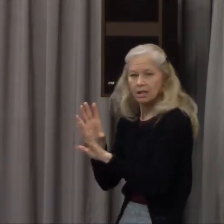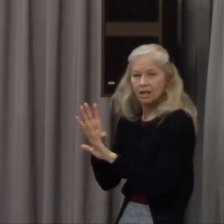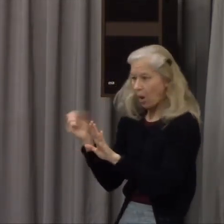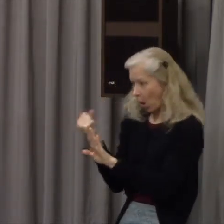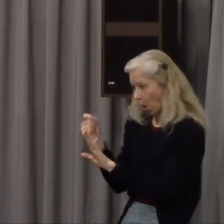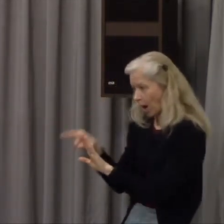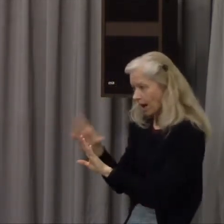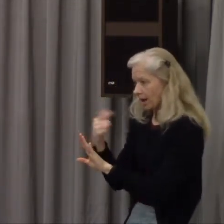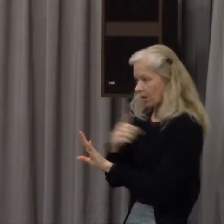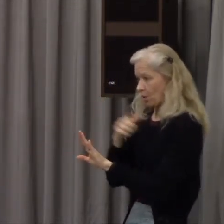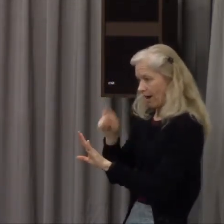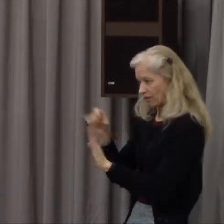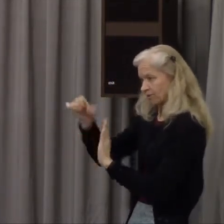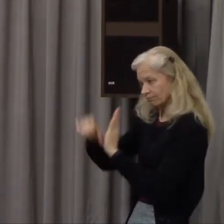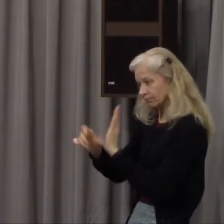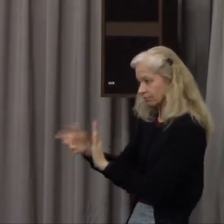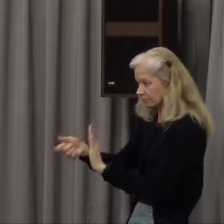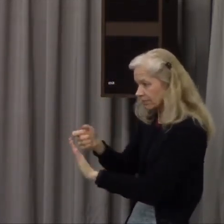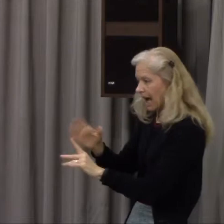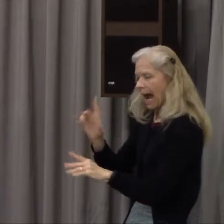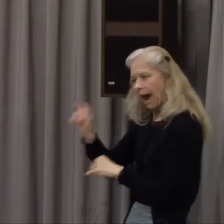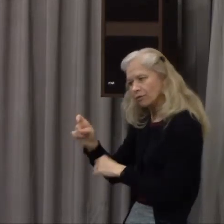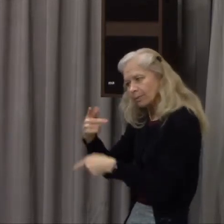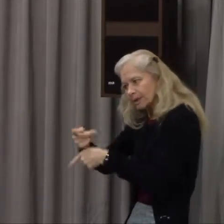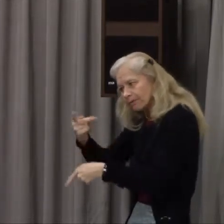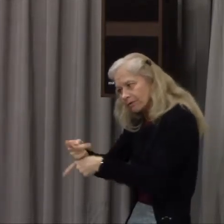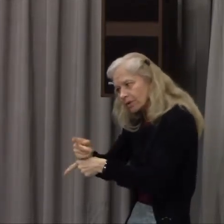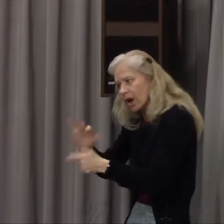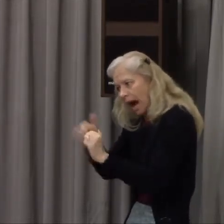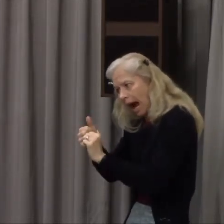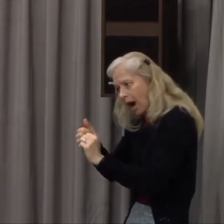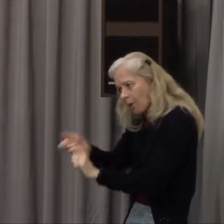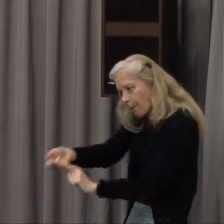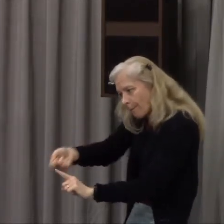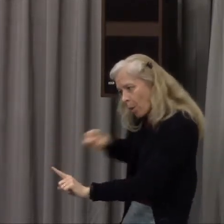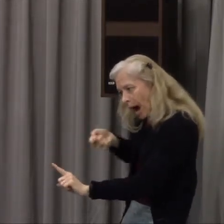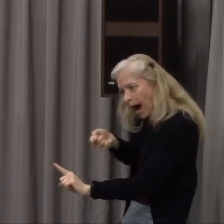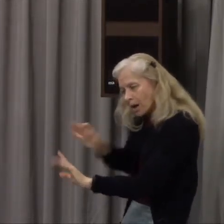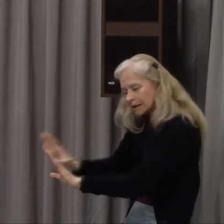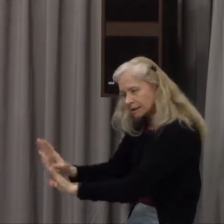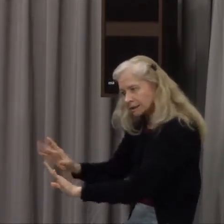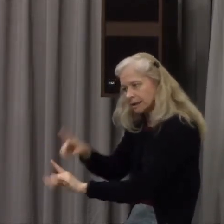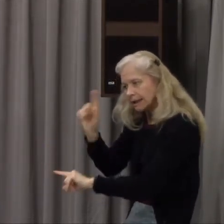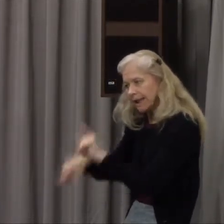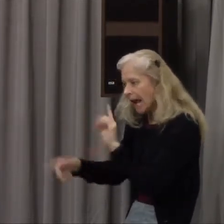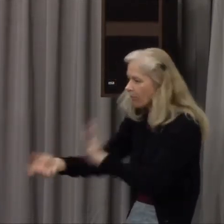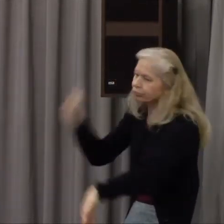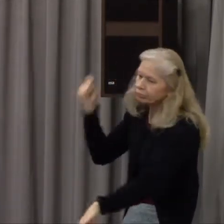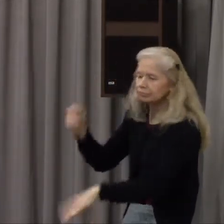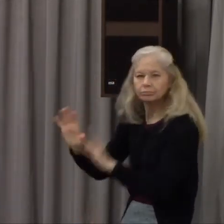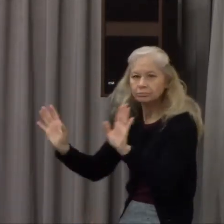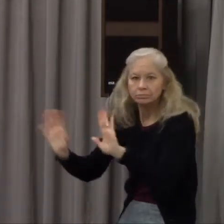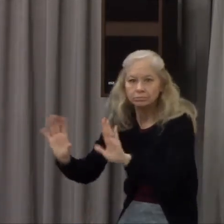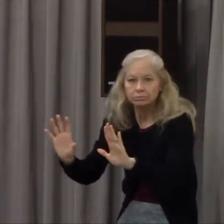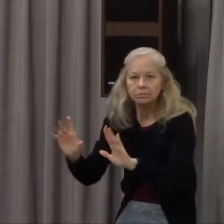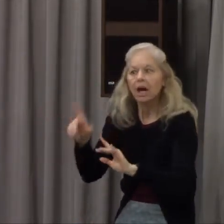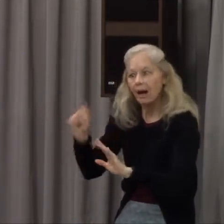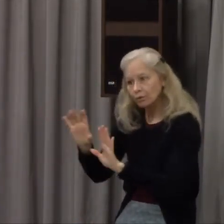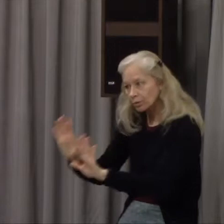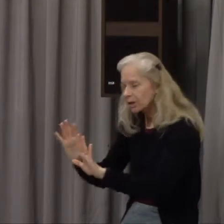the knife on his back. They told him to wait on doctors to safely remove the knife from his back. But he